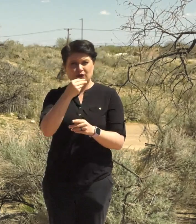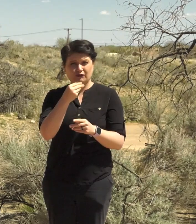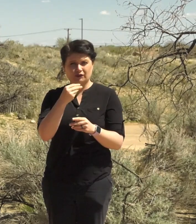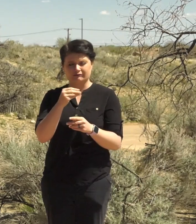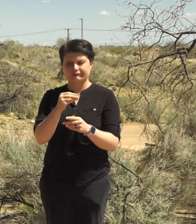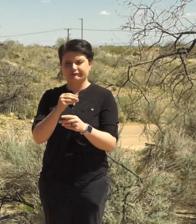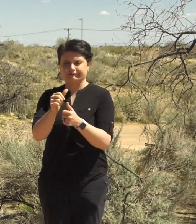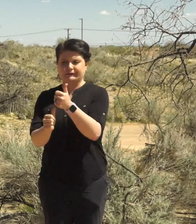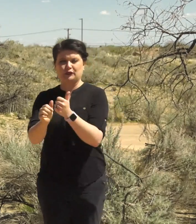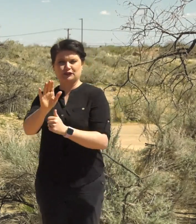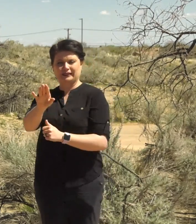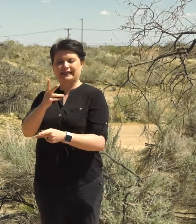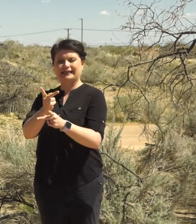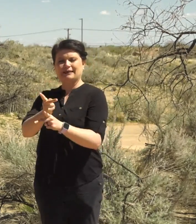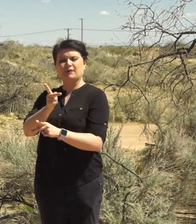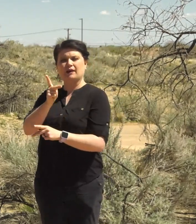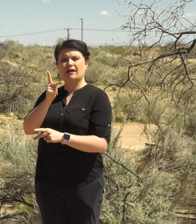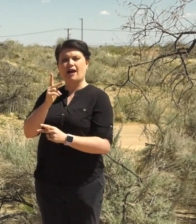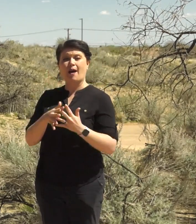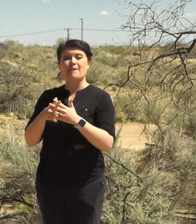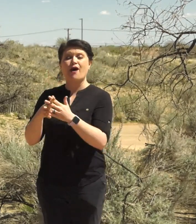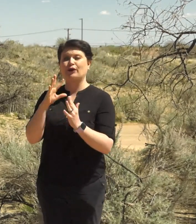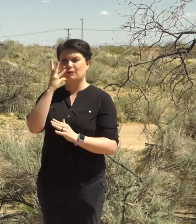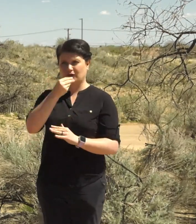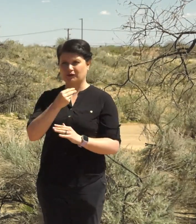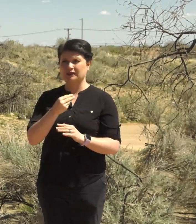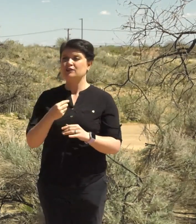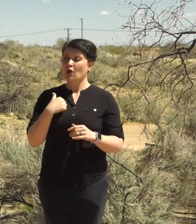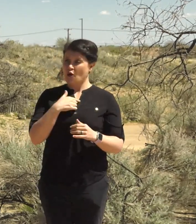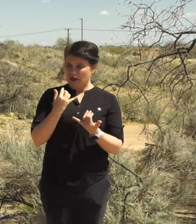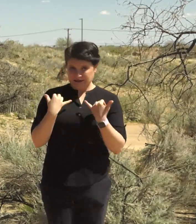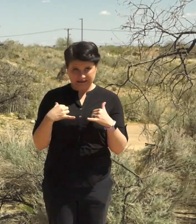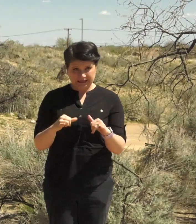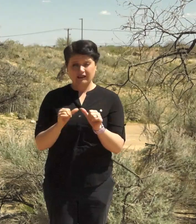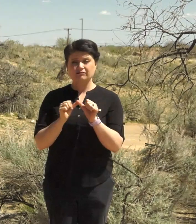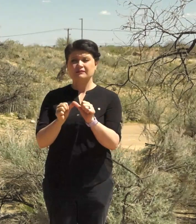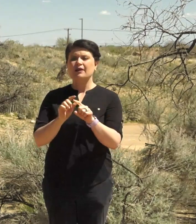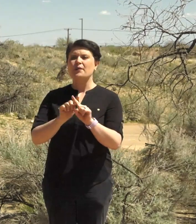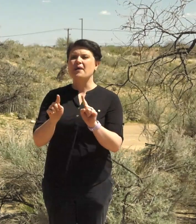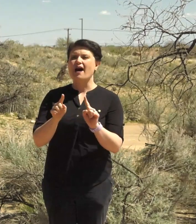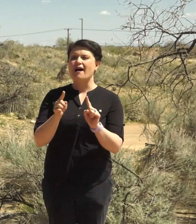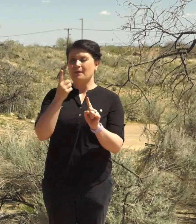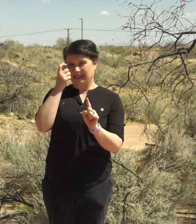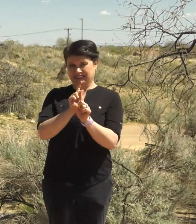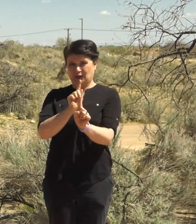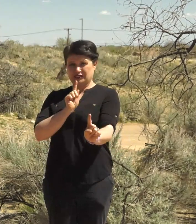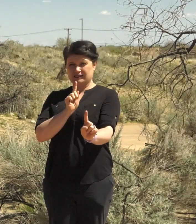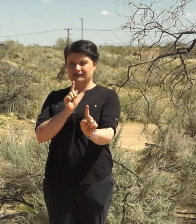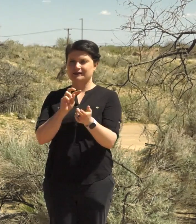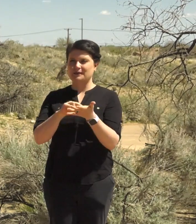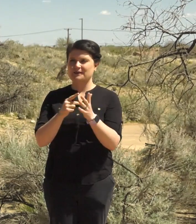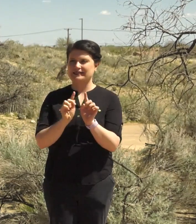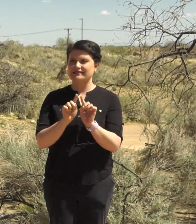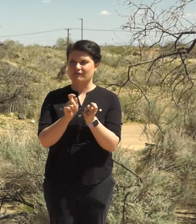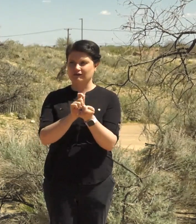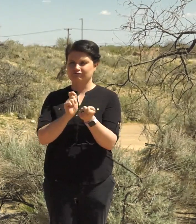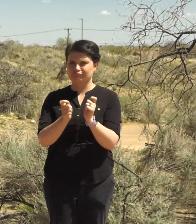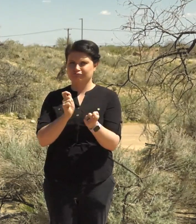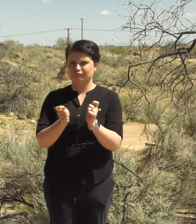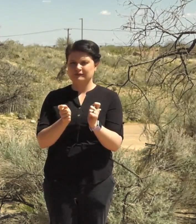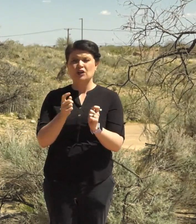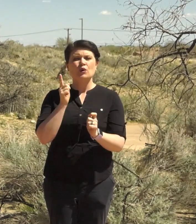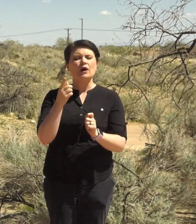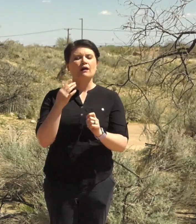we wanted to continue this event. However, due to social distancing, we're doing it in a modified way. We're doing it through neighborhood